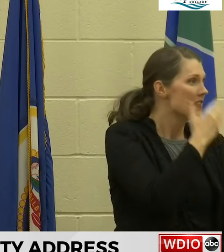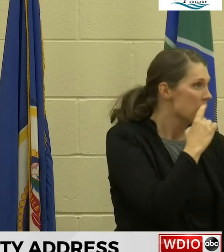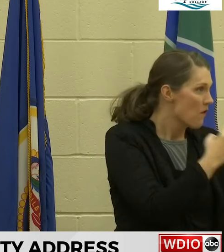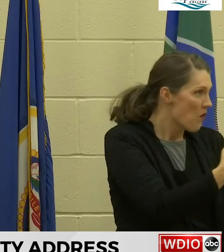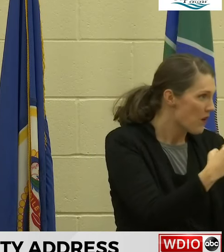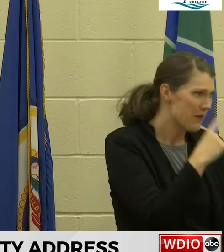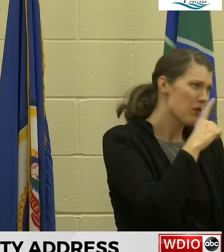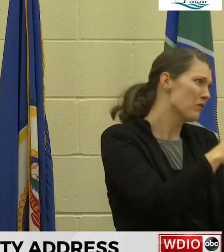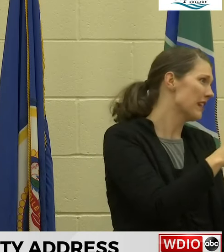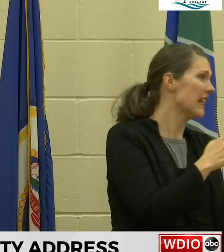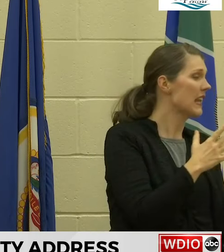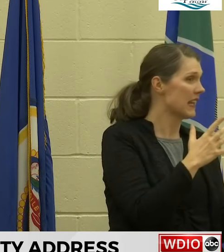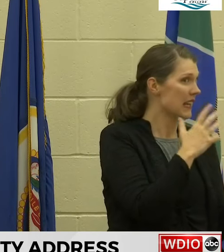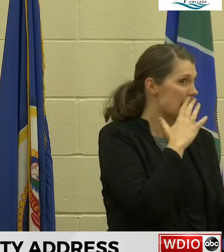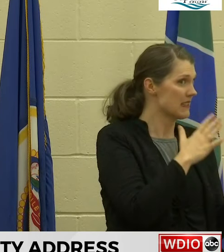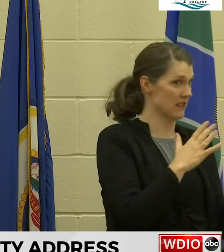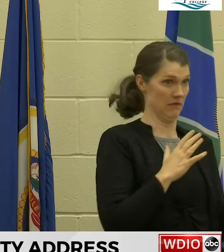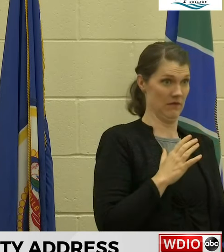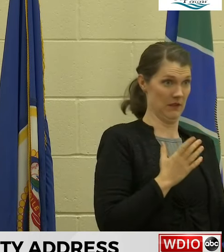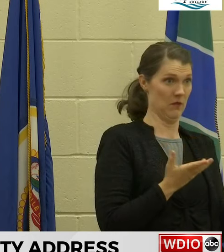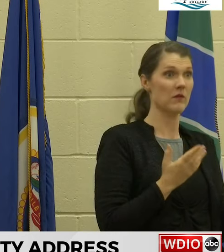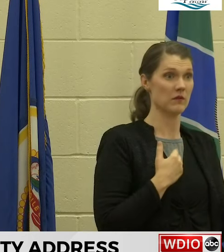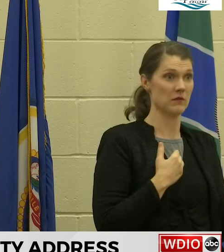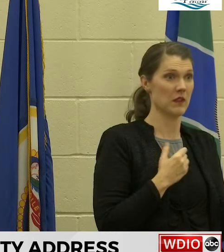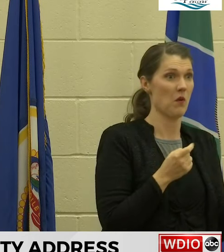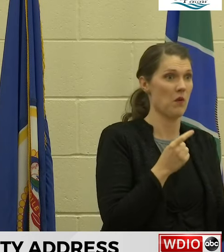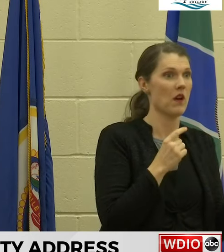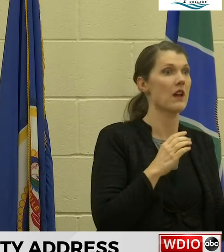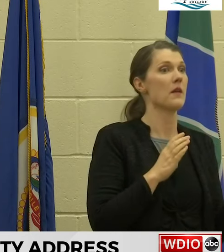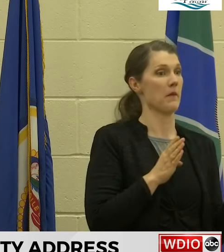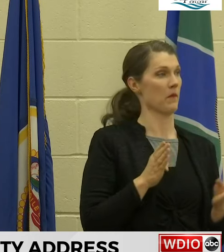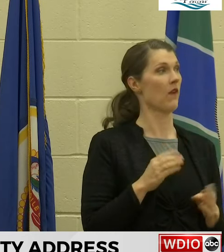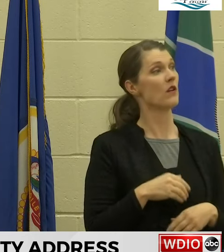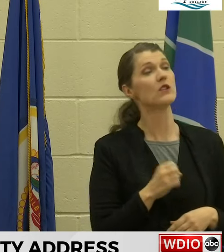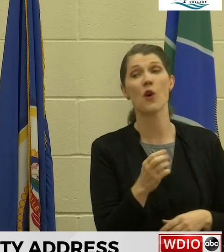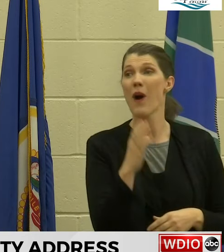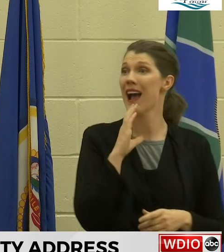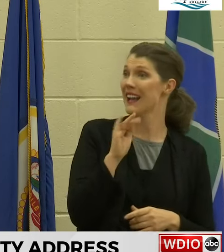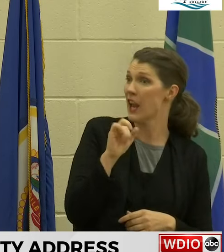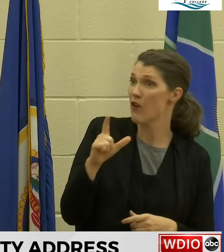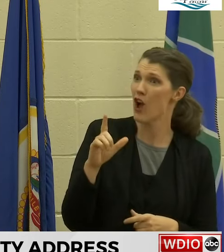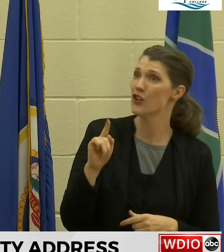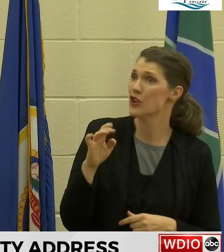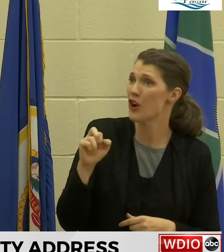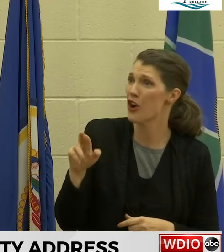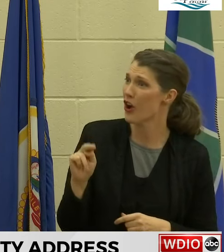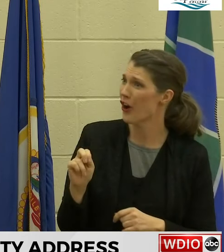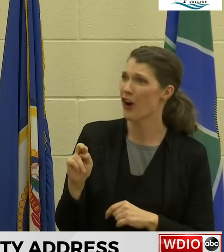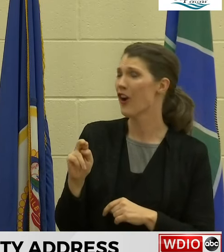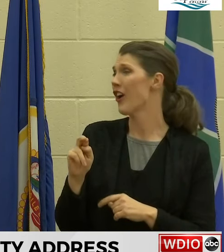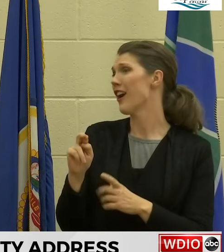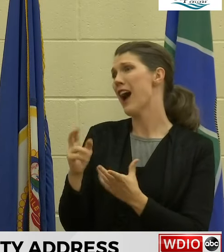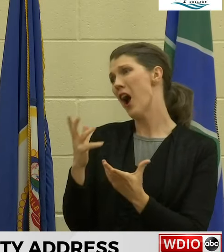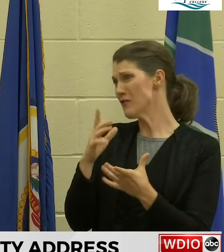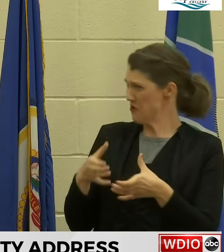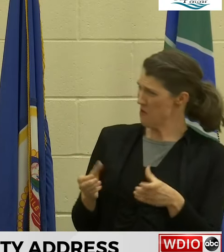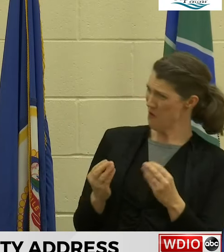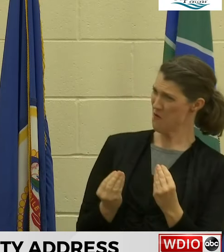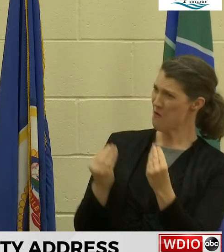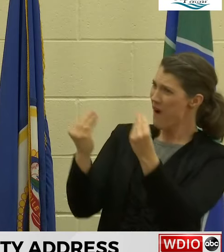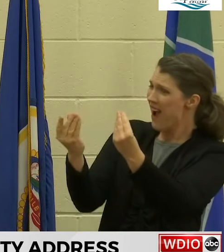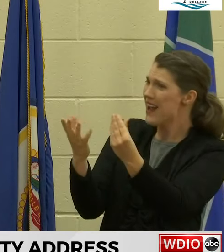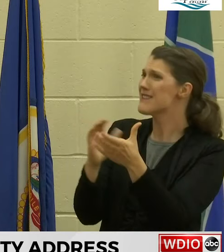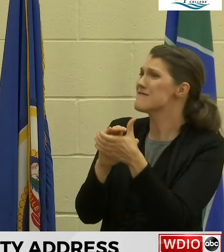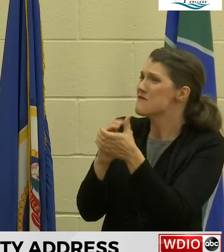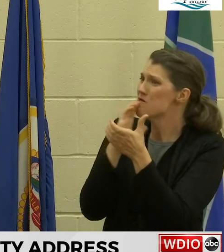really enjoy coming to work with this team that we have, and you're a big part of that. So thank you. Carol Turner, that was so awesome. You won. Congratulations